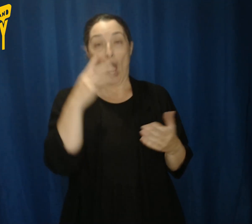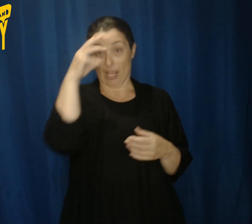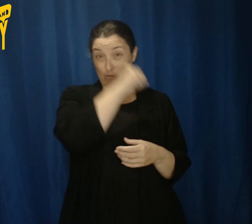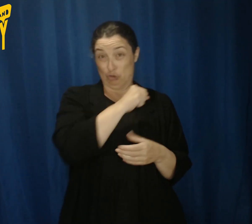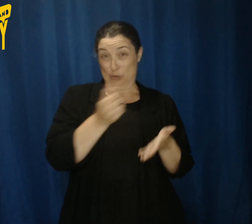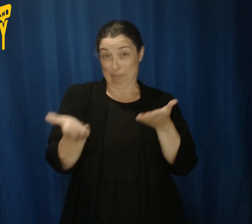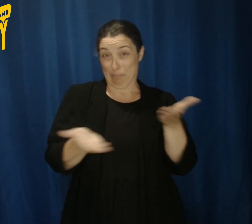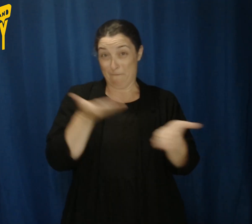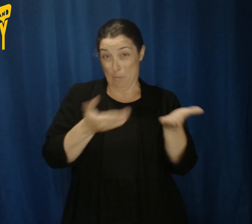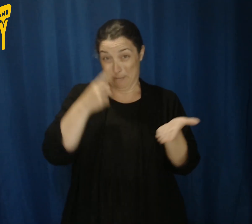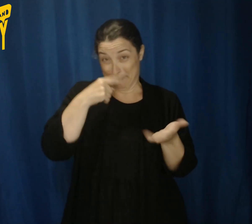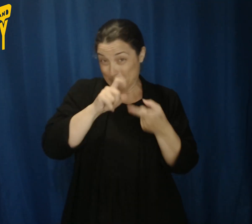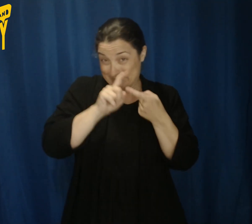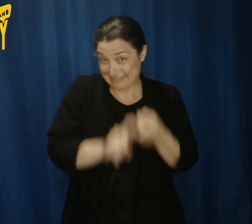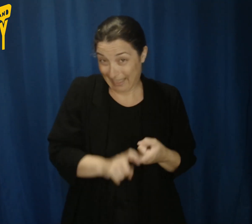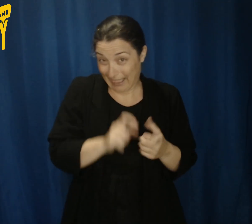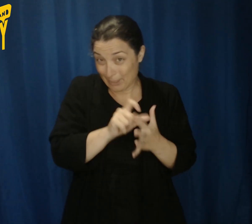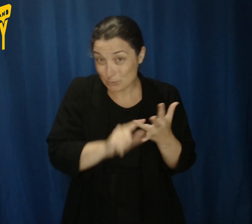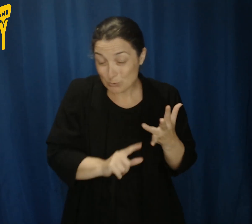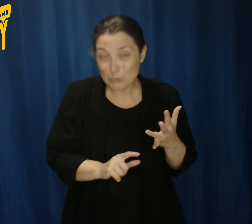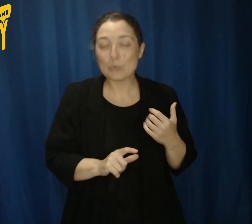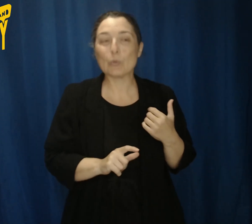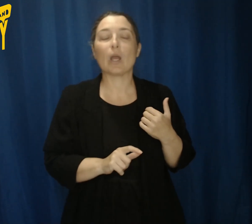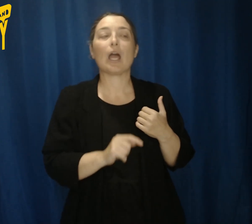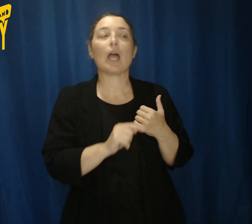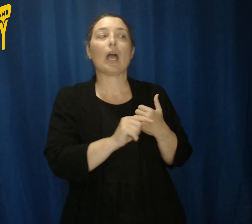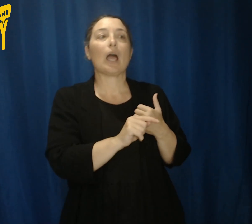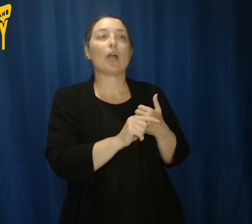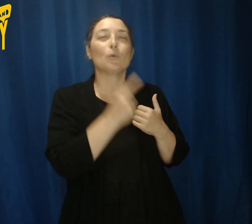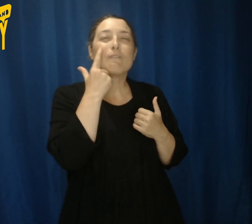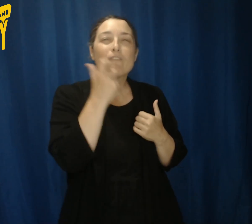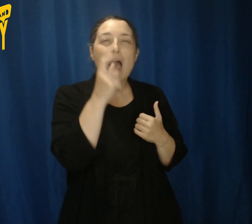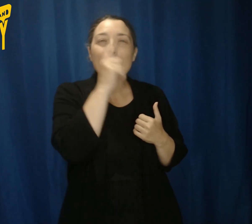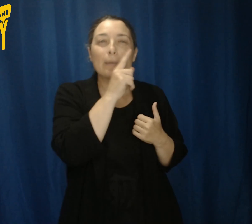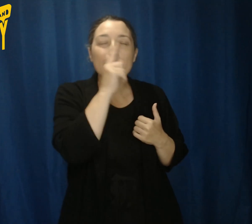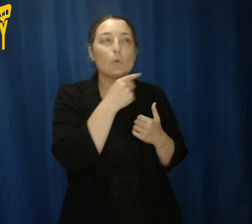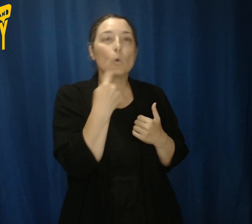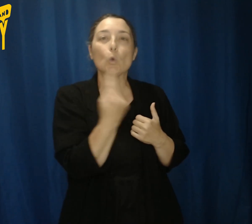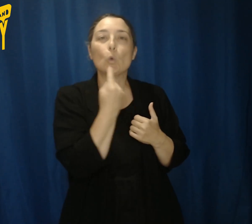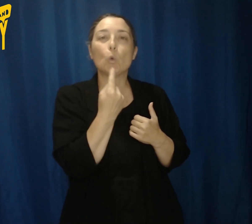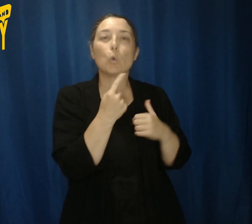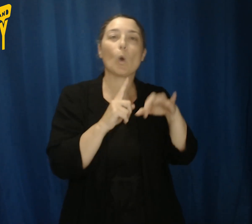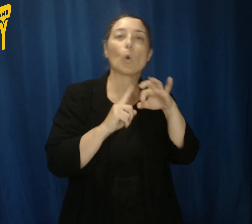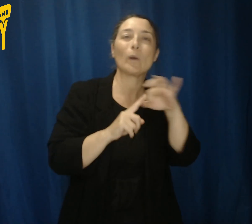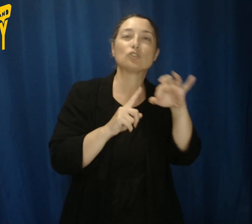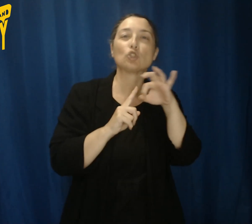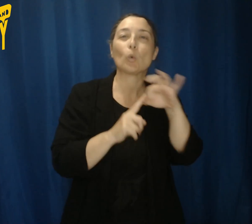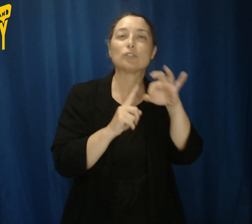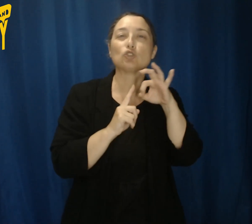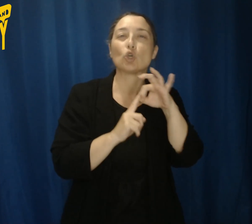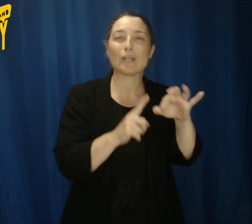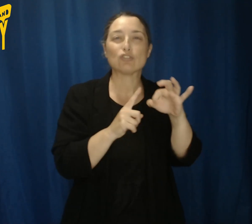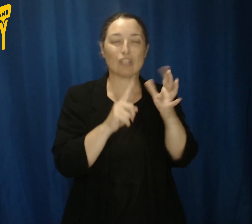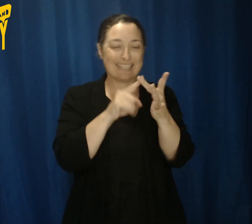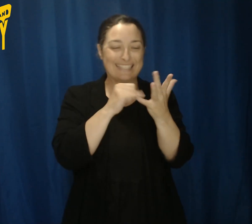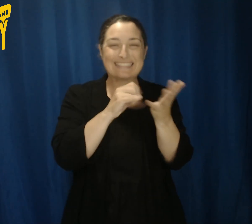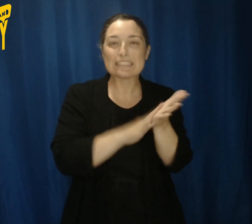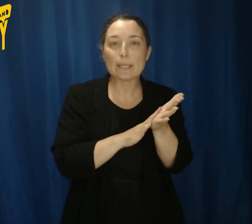doing this, which is that's where you'll find people who are questioning every ism they've ever had, their racism, classism,